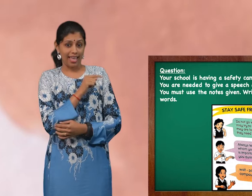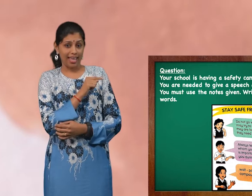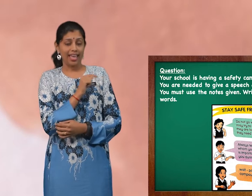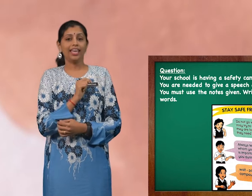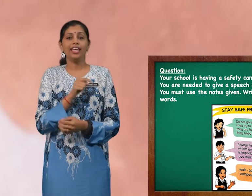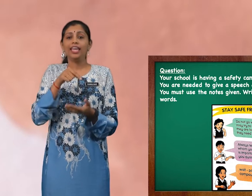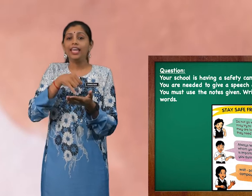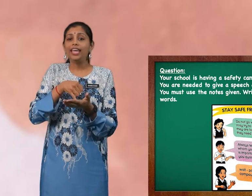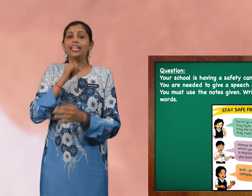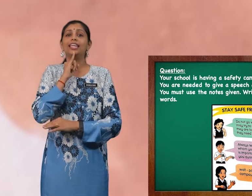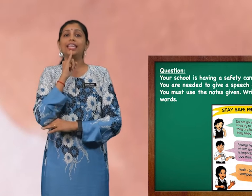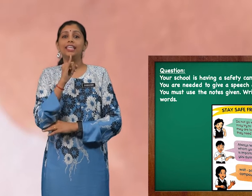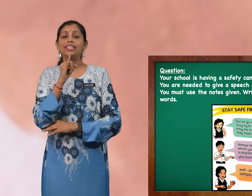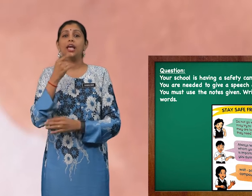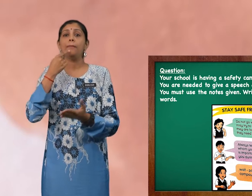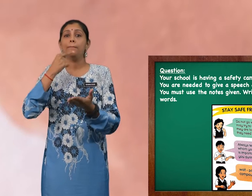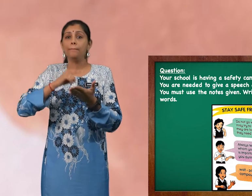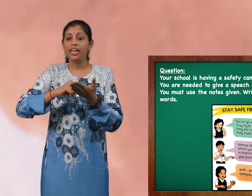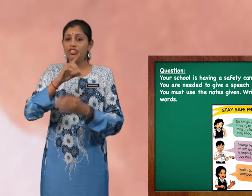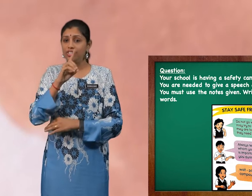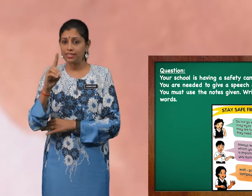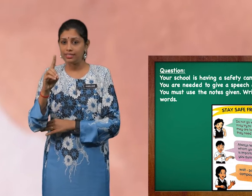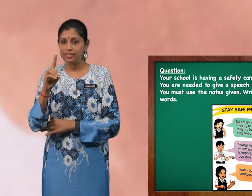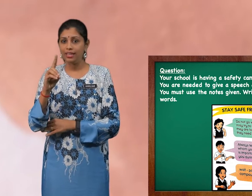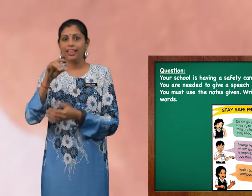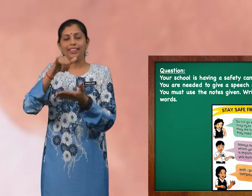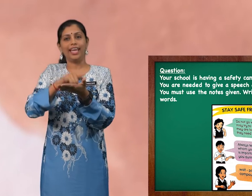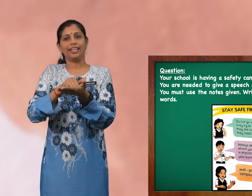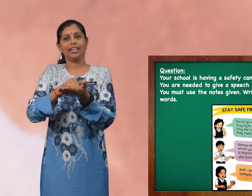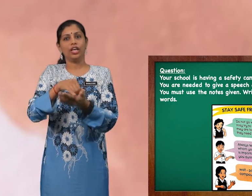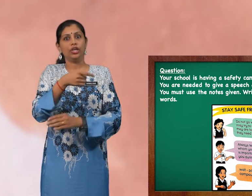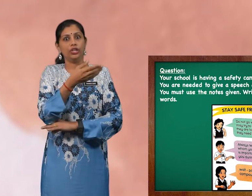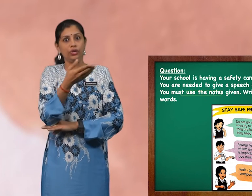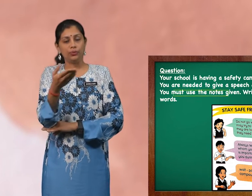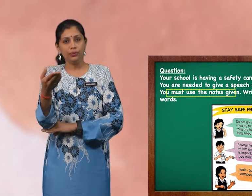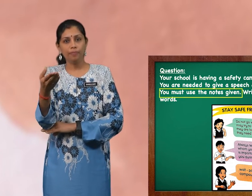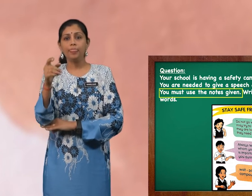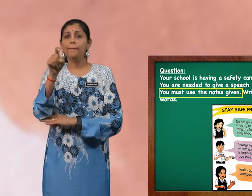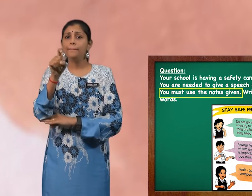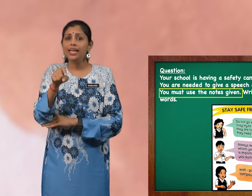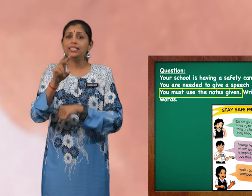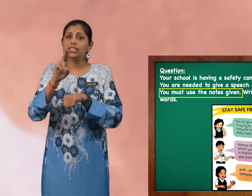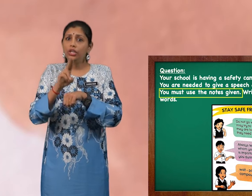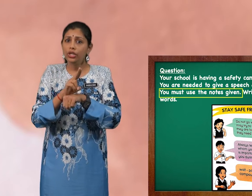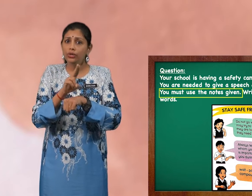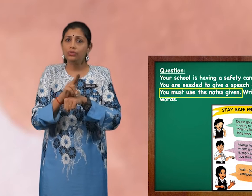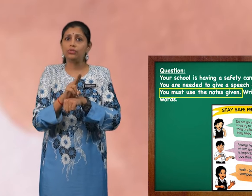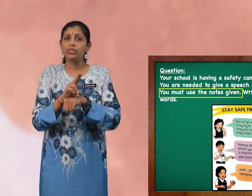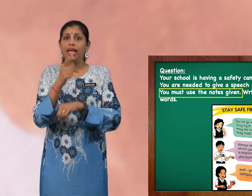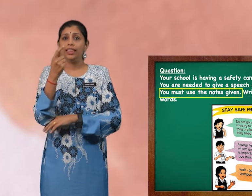There it is mentioned that you must use